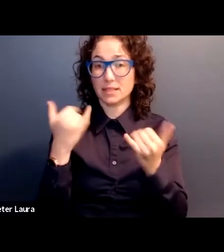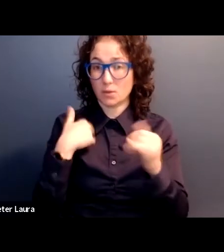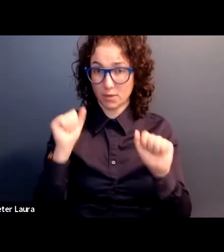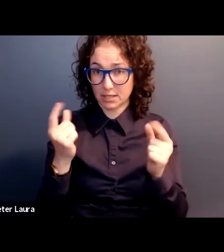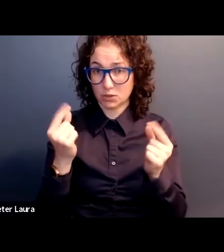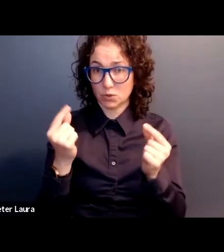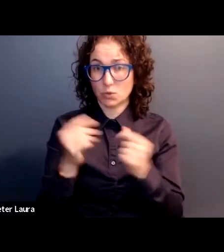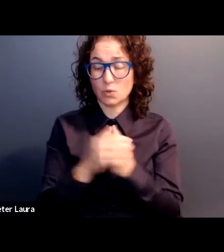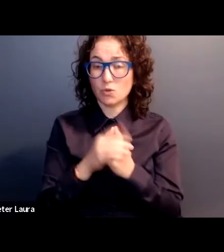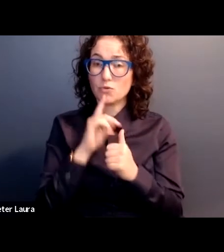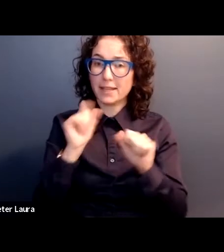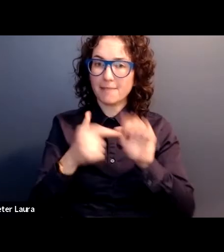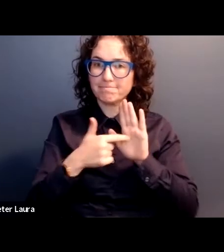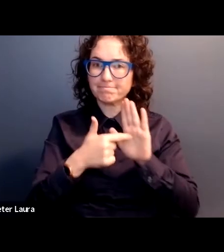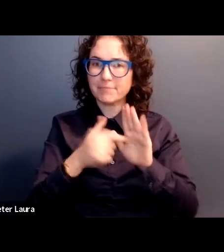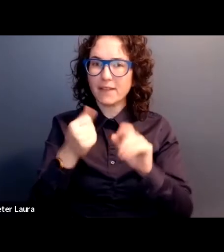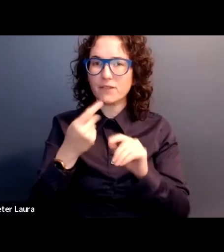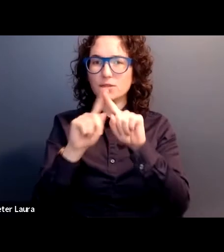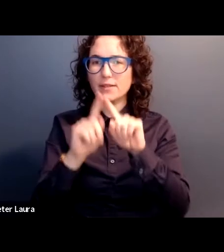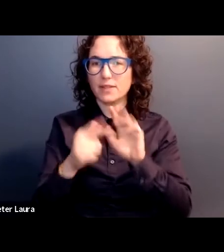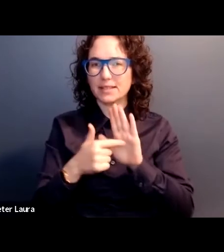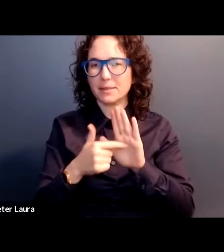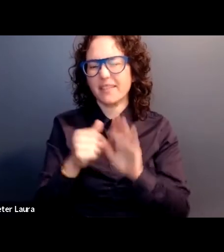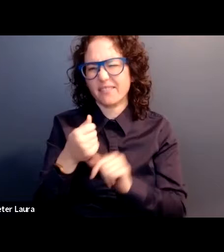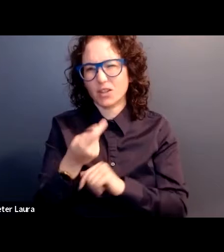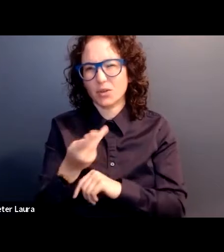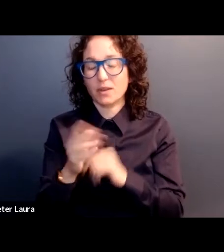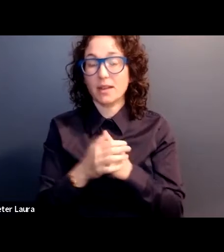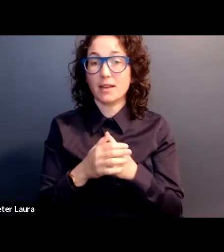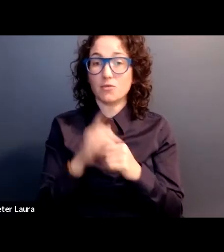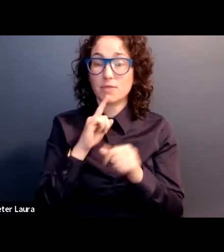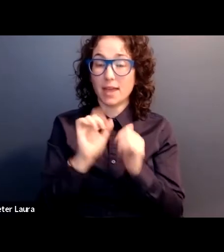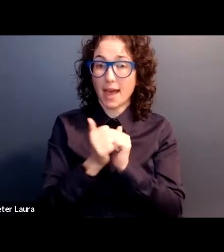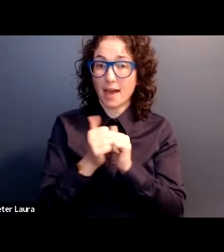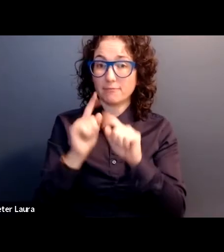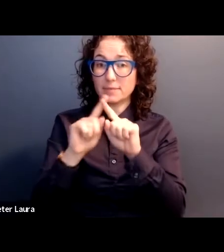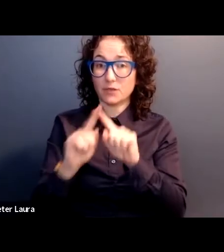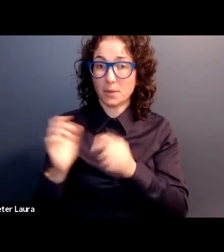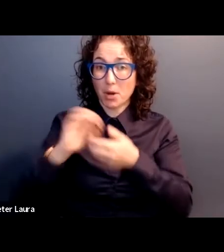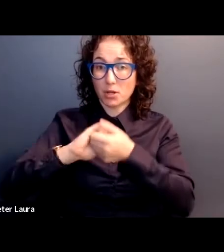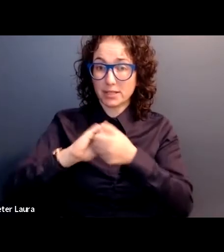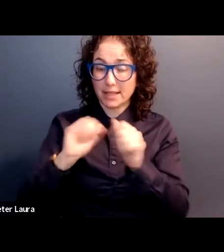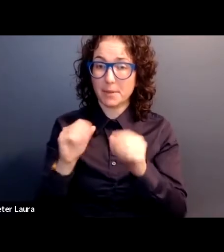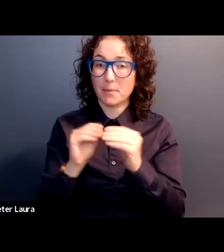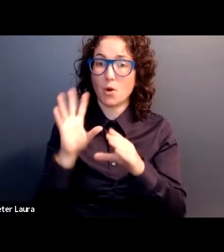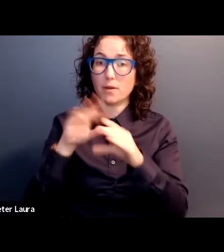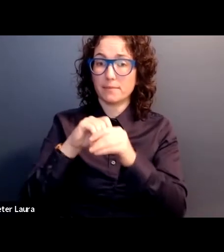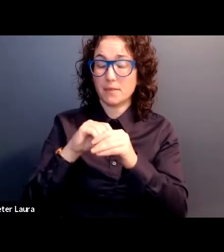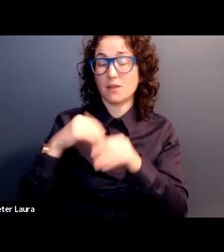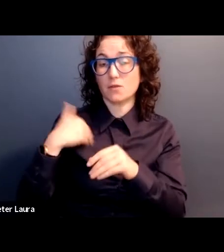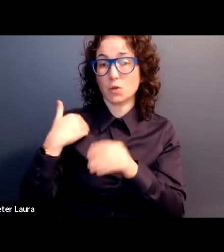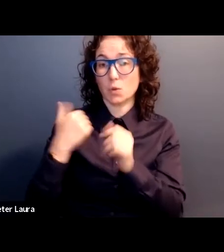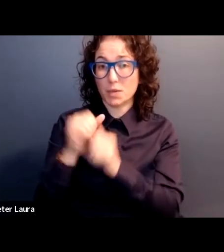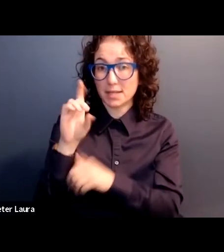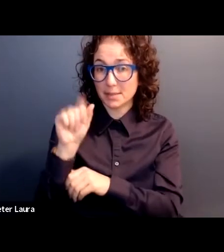is showcase a few examples, just a few, of how partners are looking to be inclusive of youth with disabilities